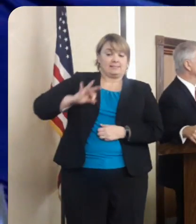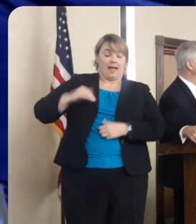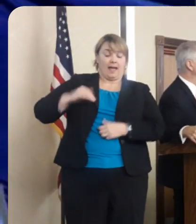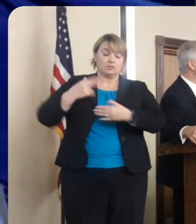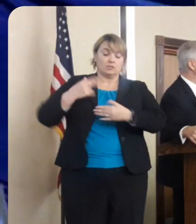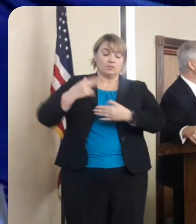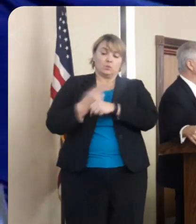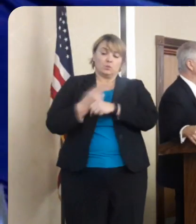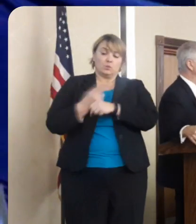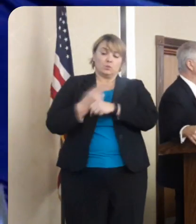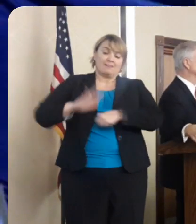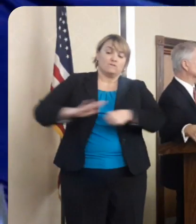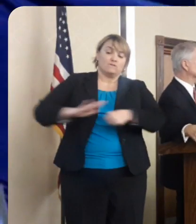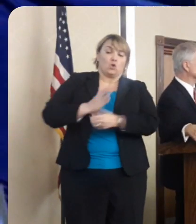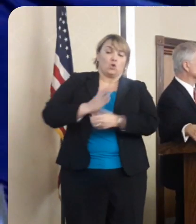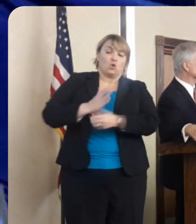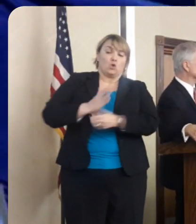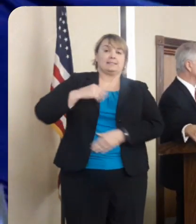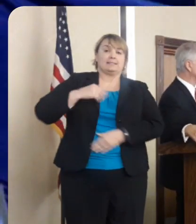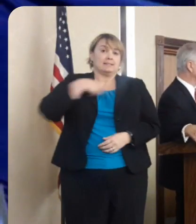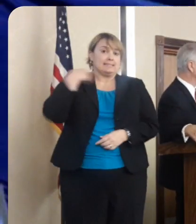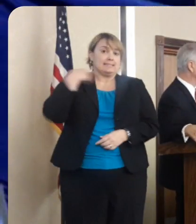convention and speaking on their own behalf?